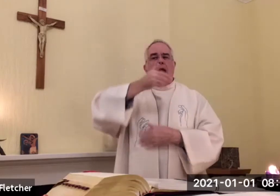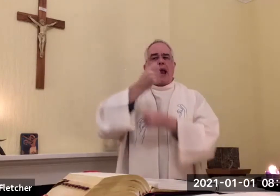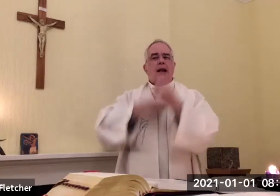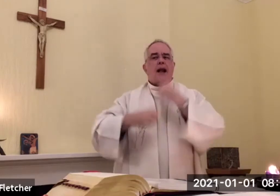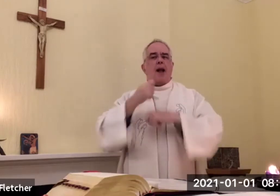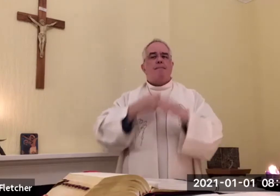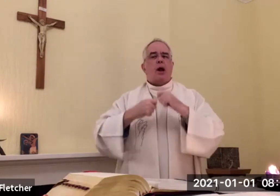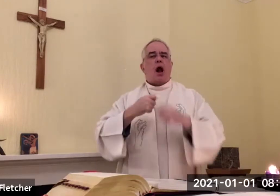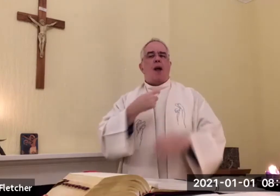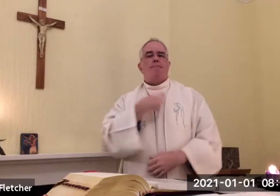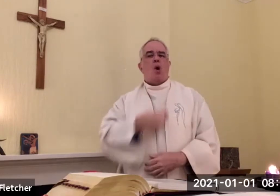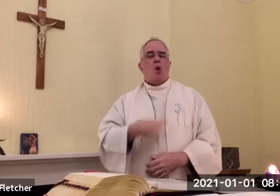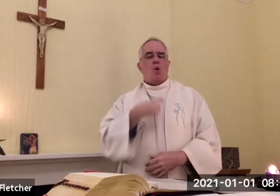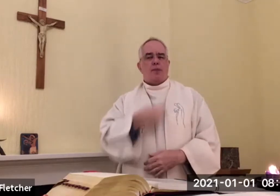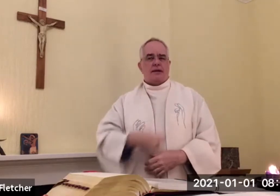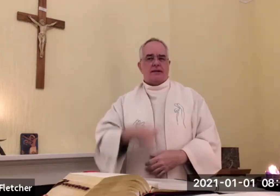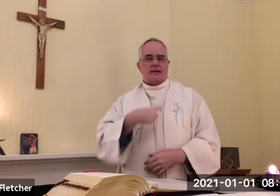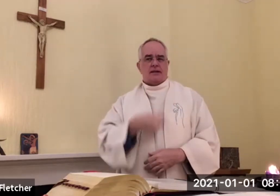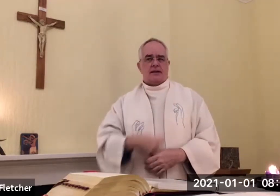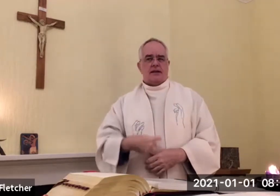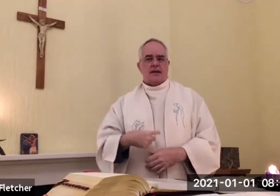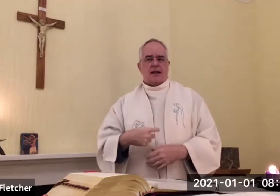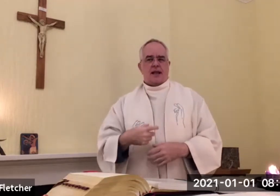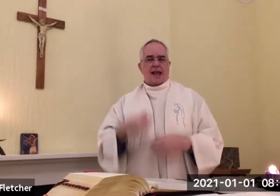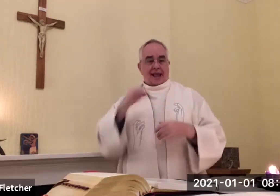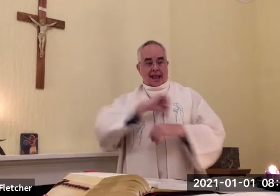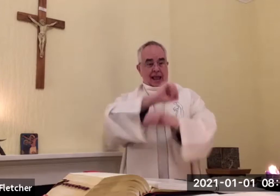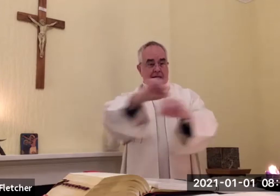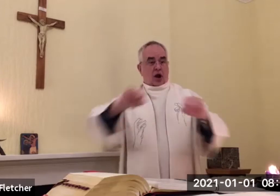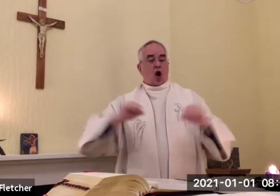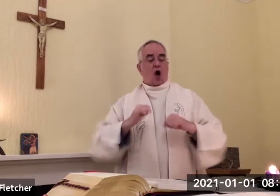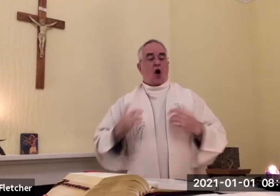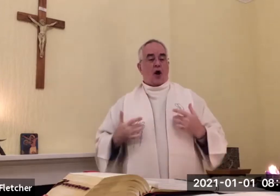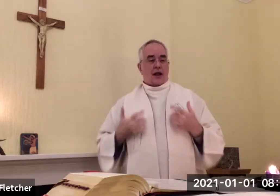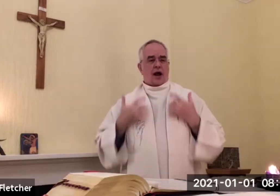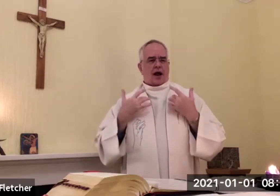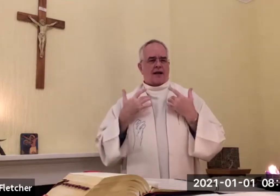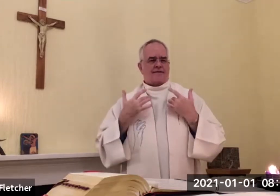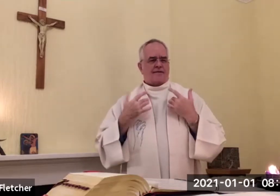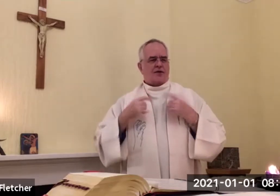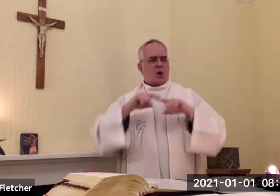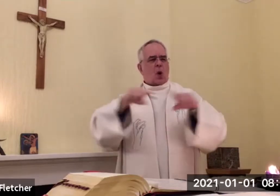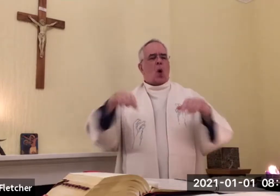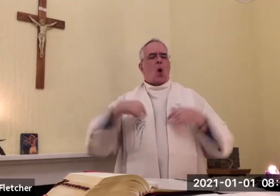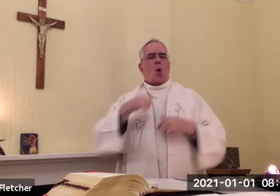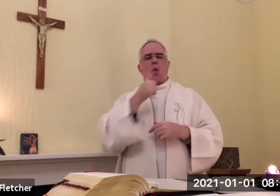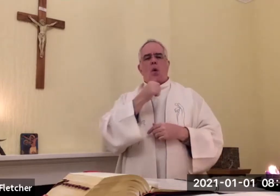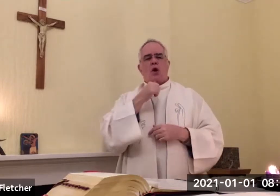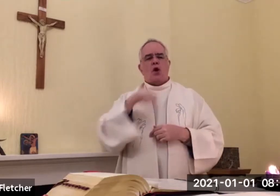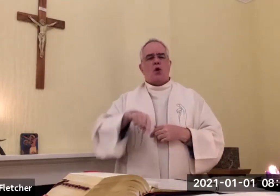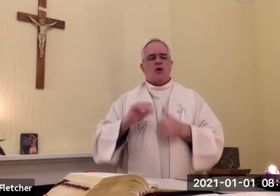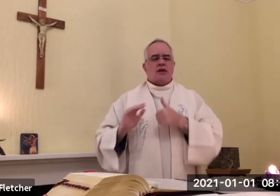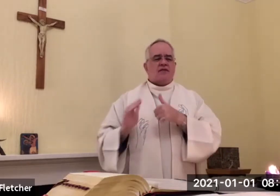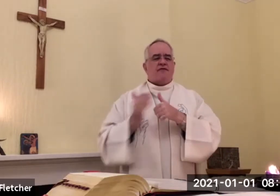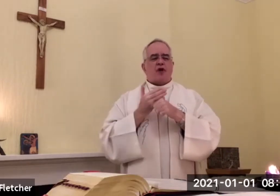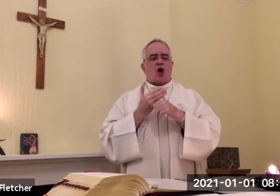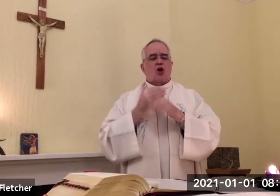divine become human in our lives. We use the 1st